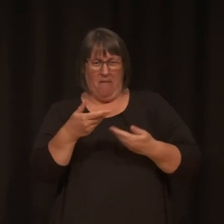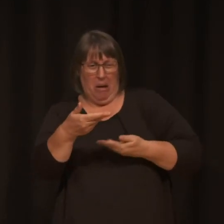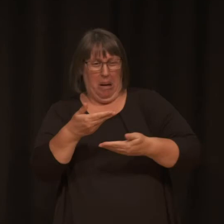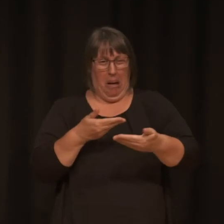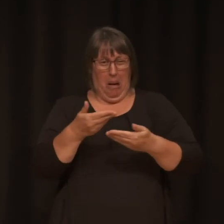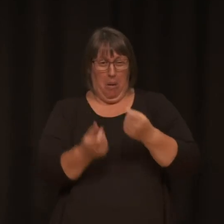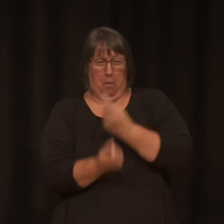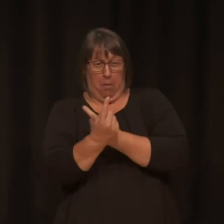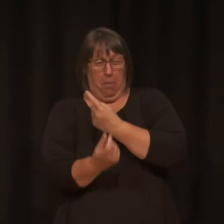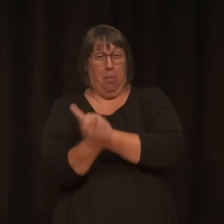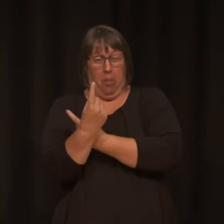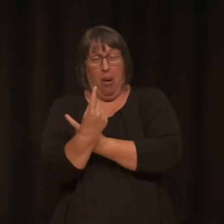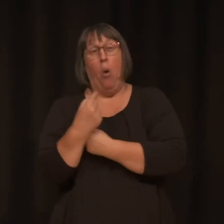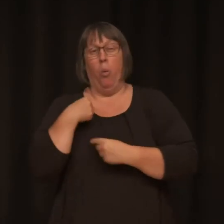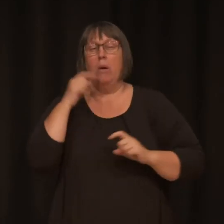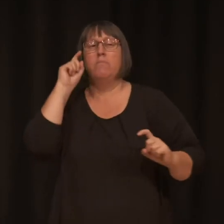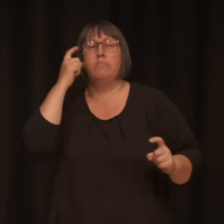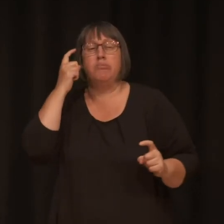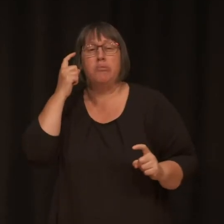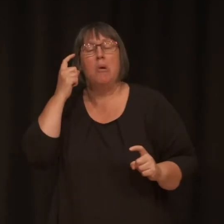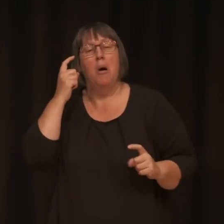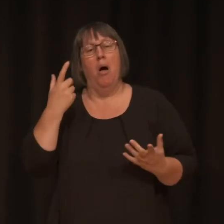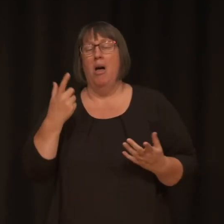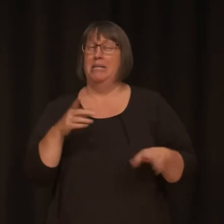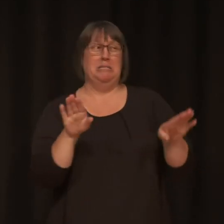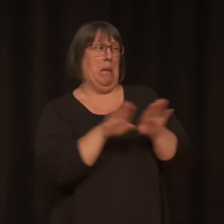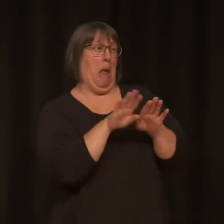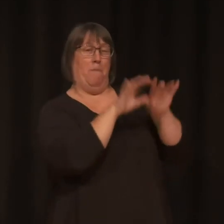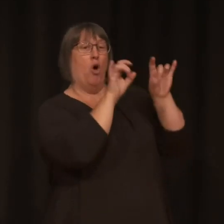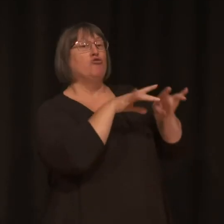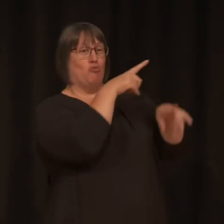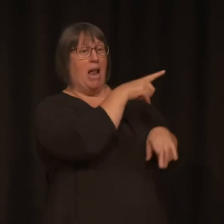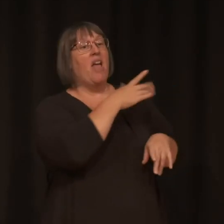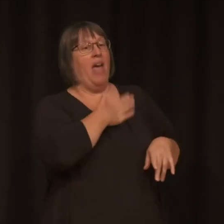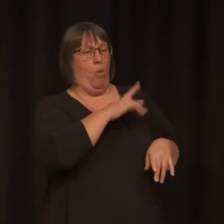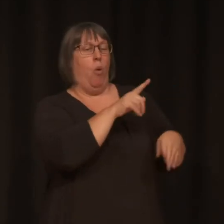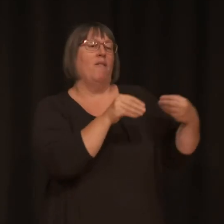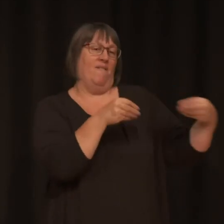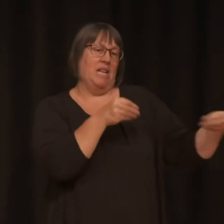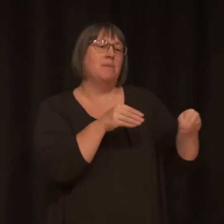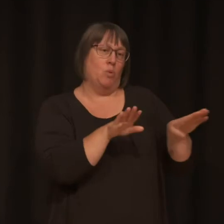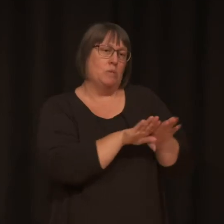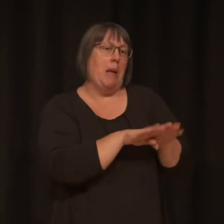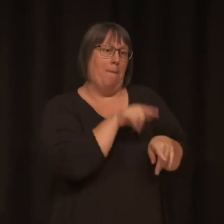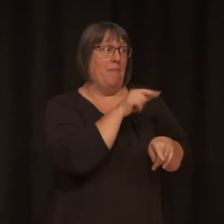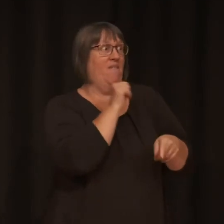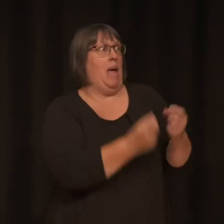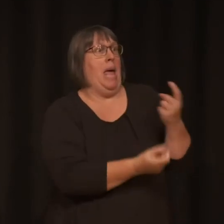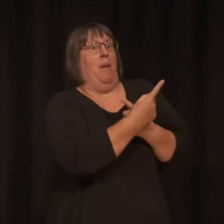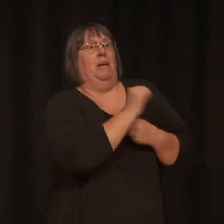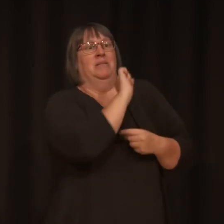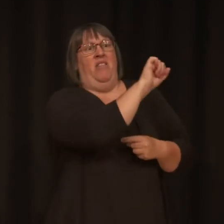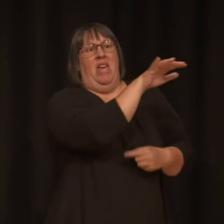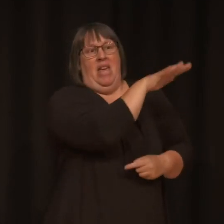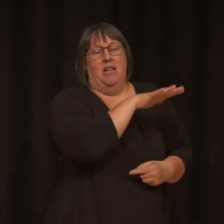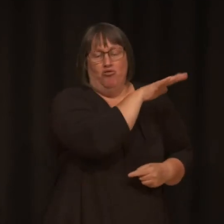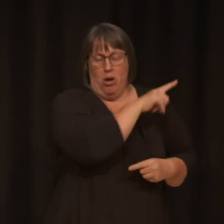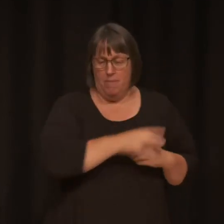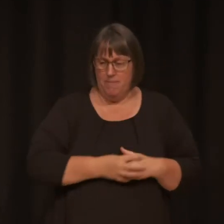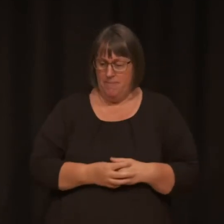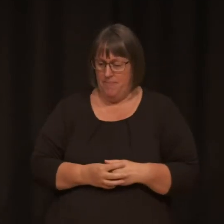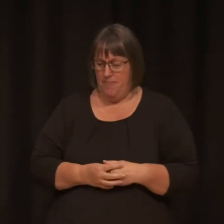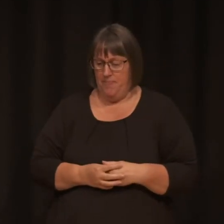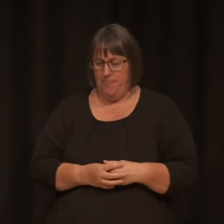cases might arise. And likewise, Australia's demonstrated that they want some flexibility on their side. One of the complications has